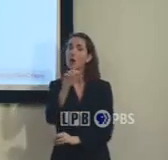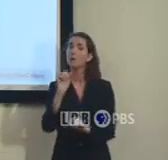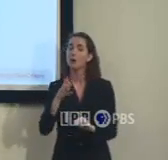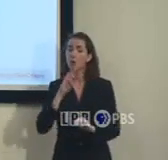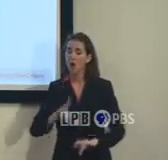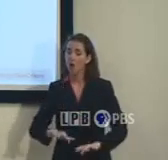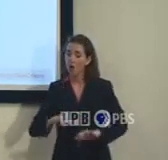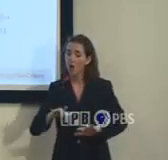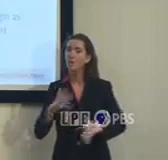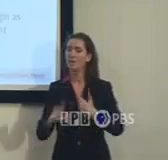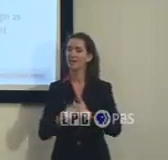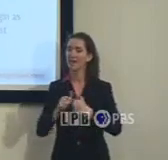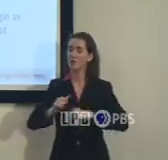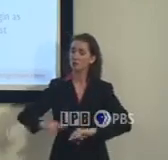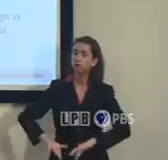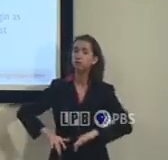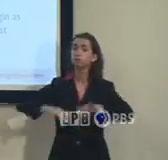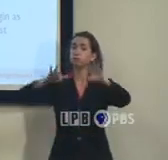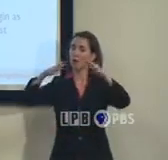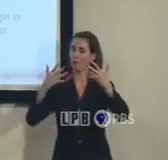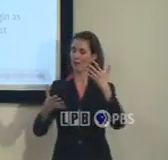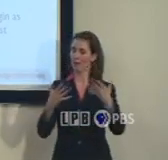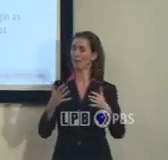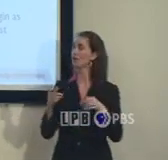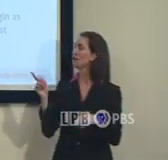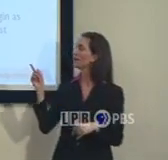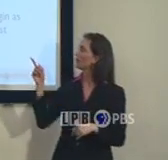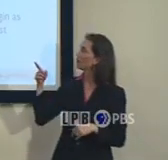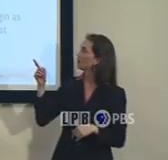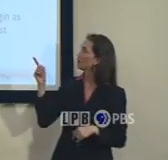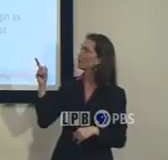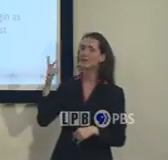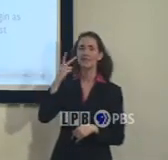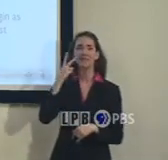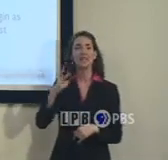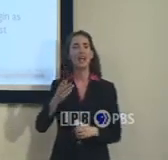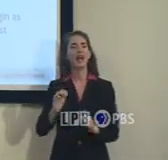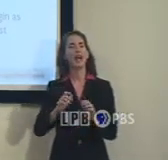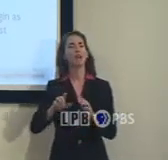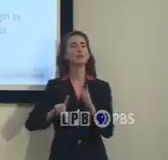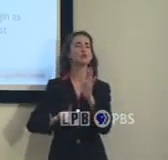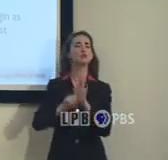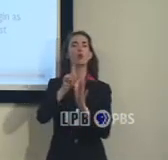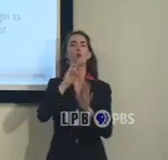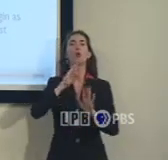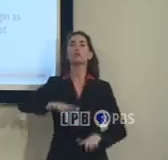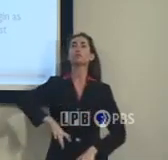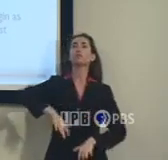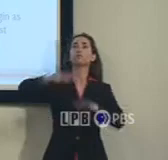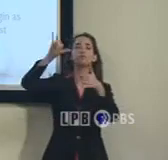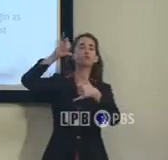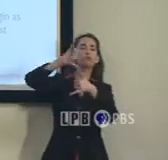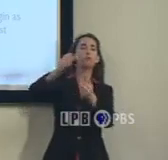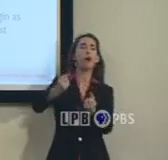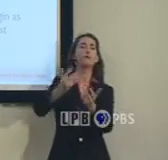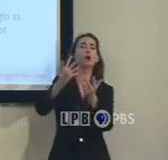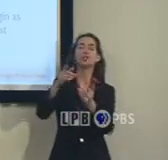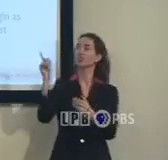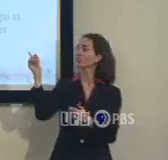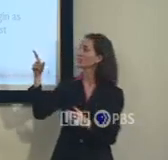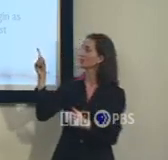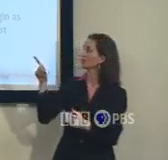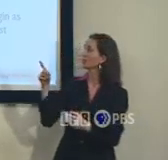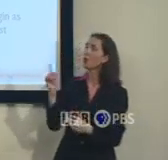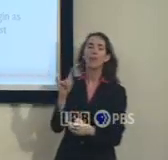map here in just a second that highlights some of the heights that the water may come in at the surge. And the biggest